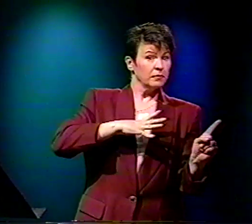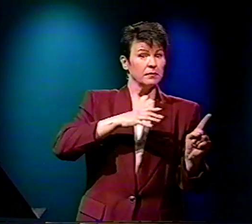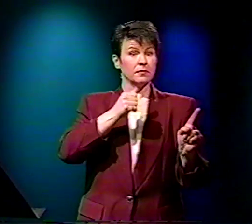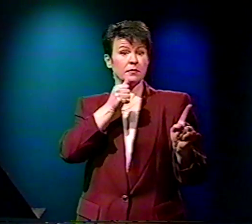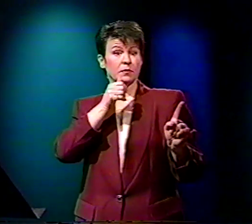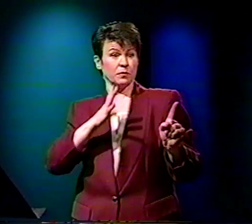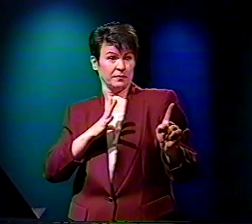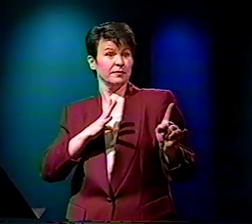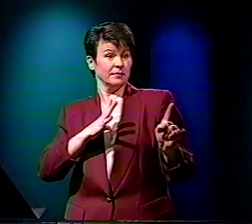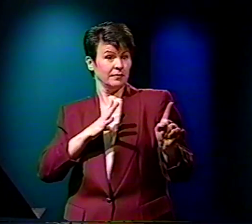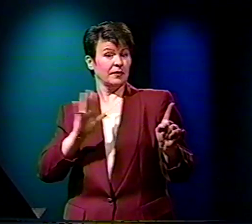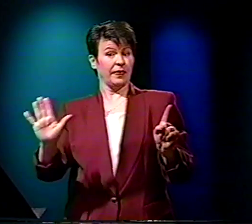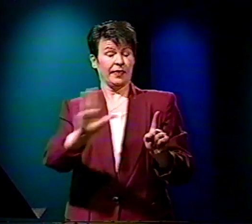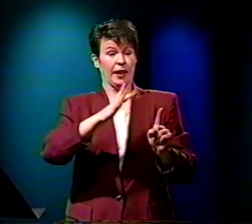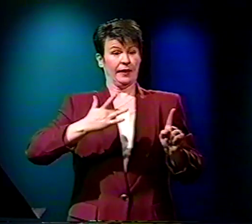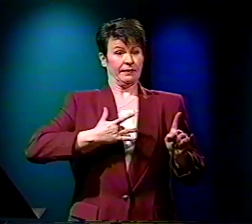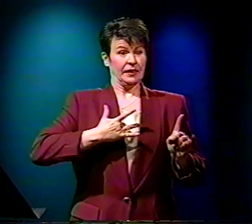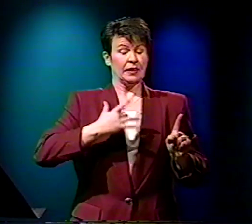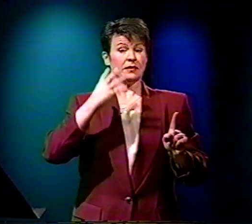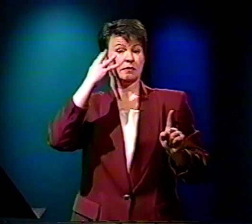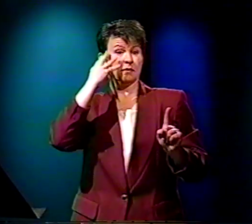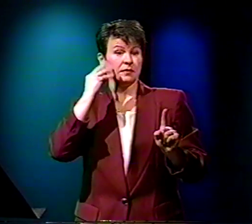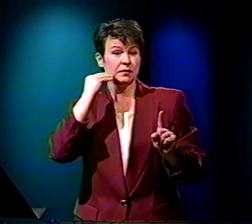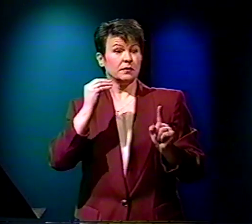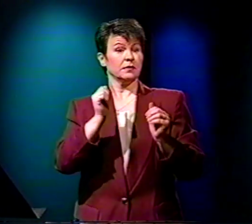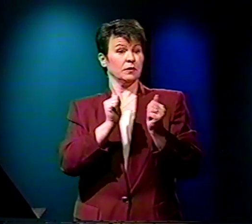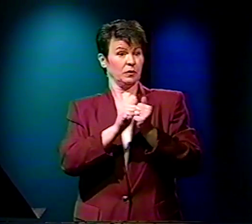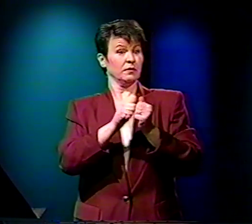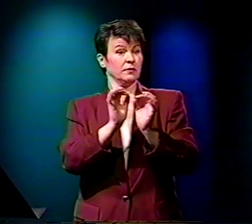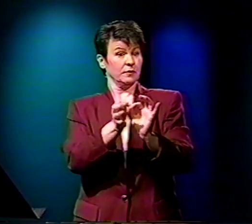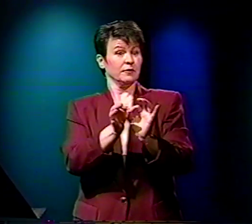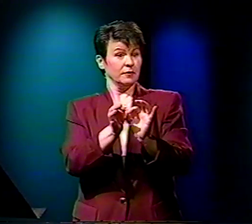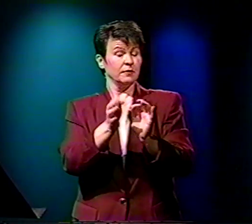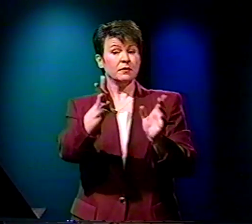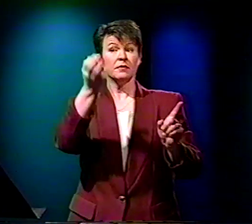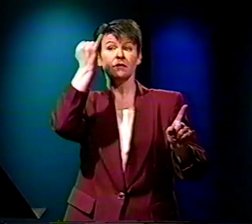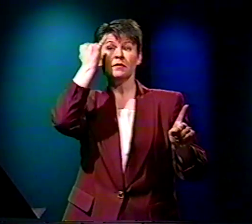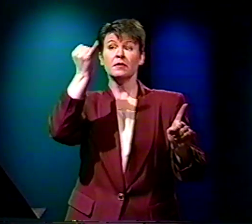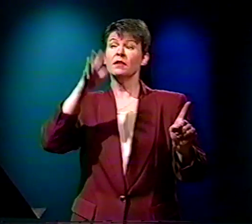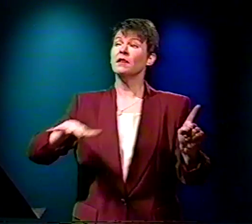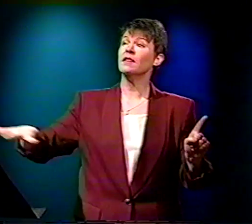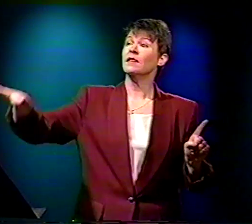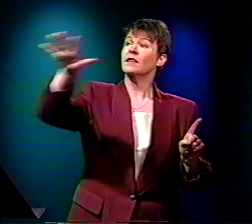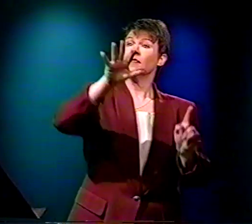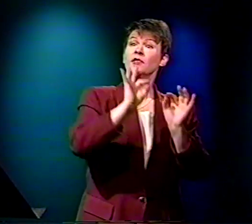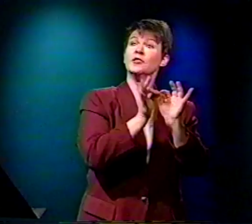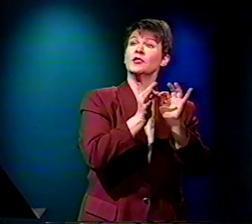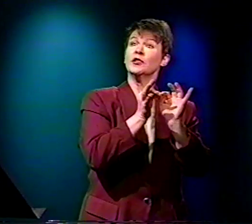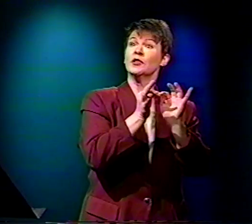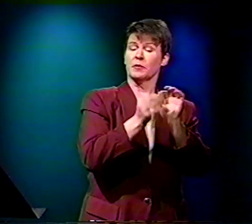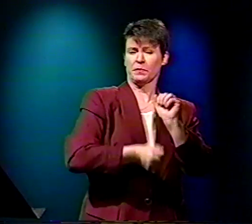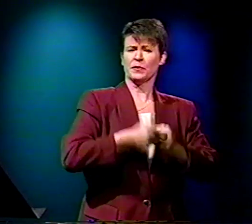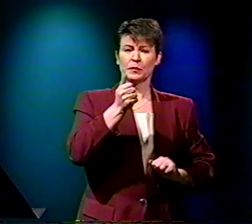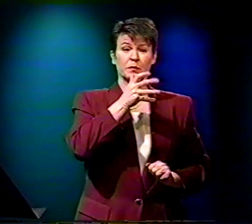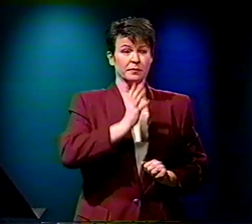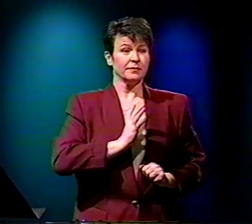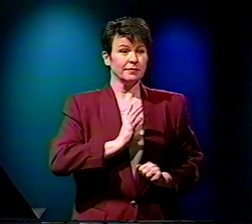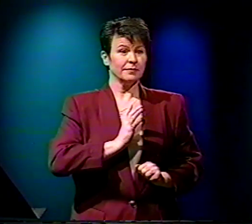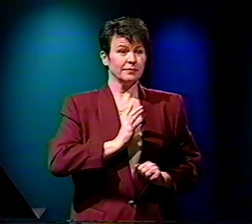range because that has implications for this. Also gender, because that affects their experiences with interpreter services. If you think about it,